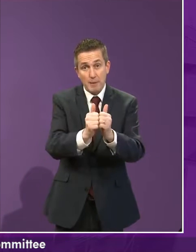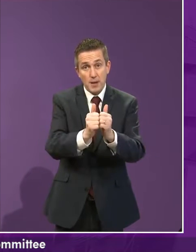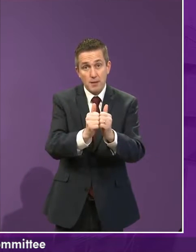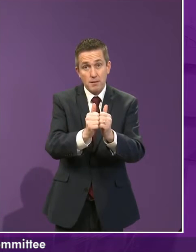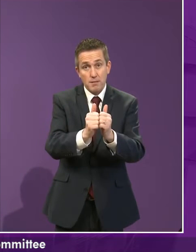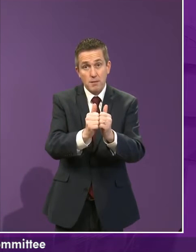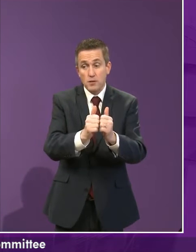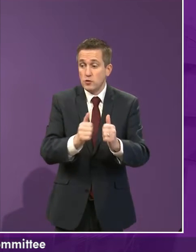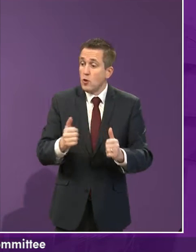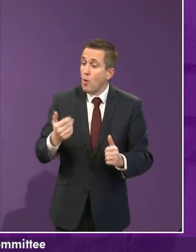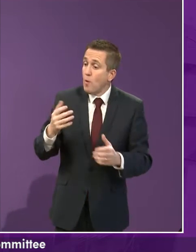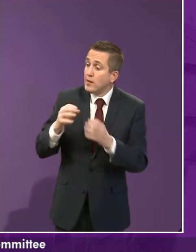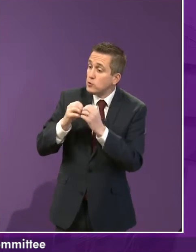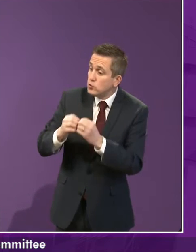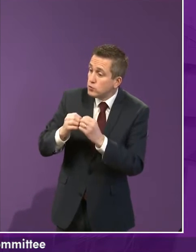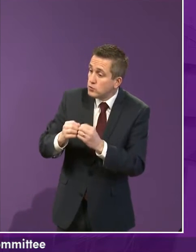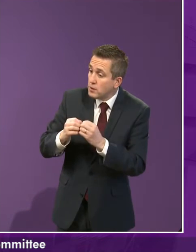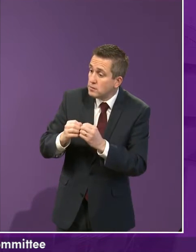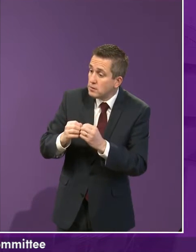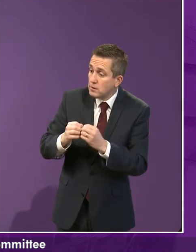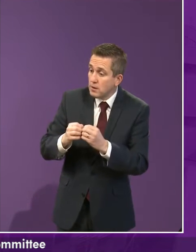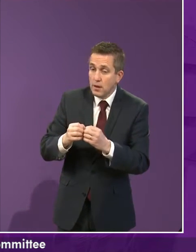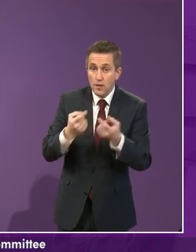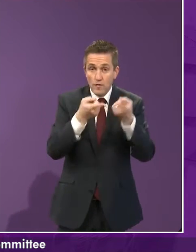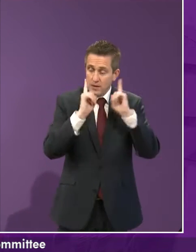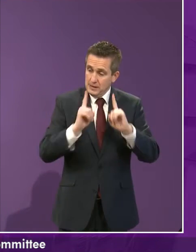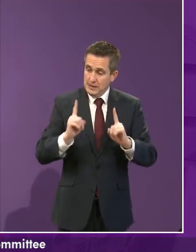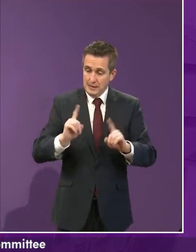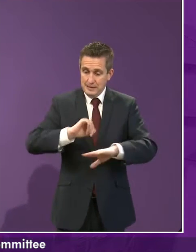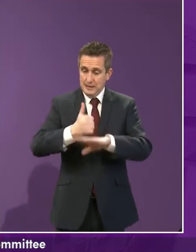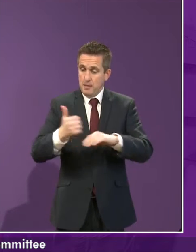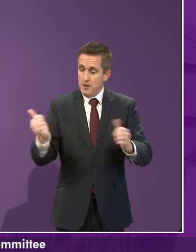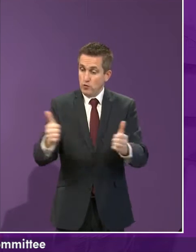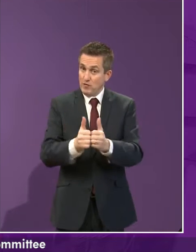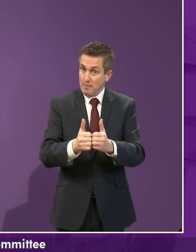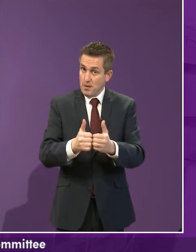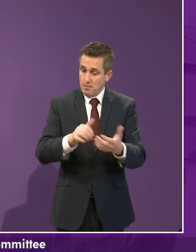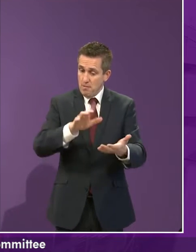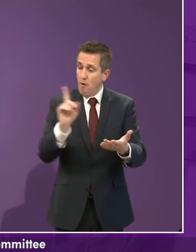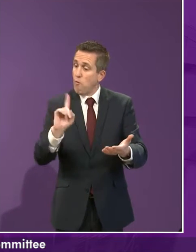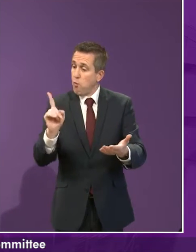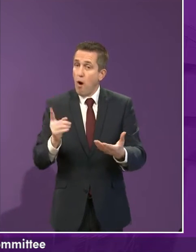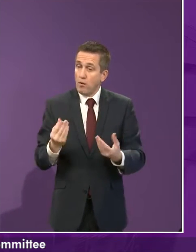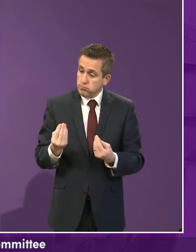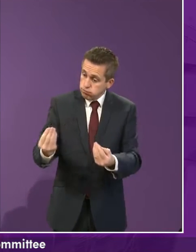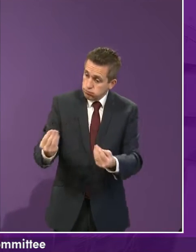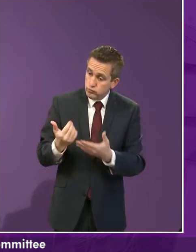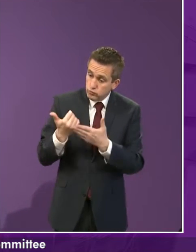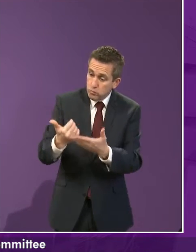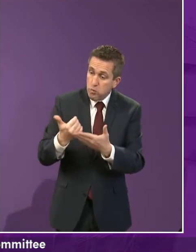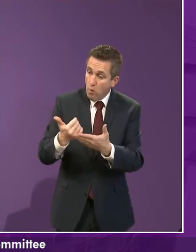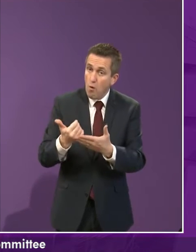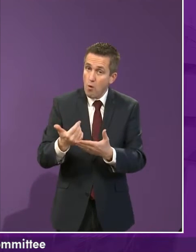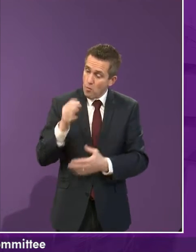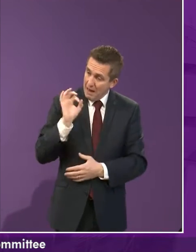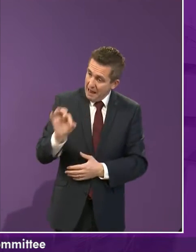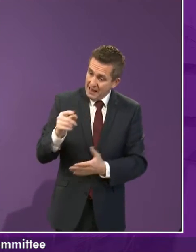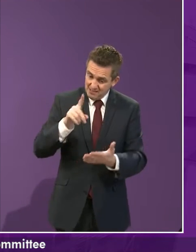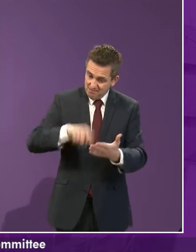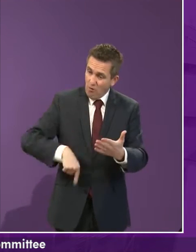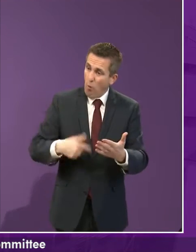who have a learning agreement in January to ask if those are working well, if they would like